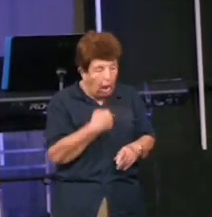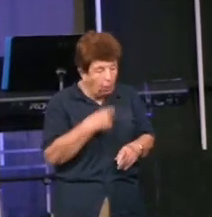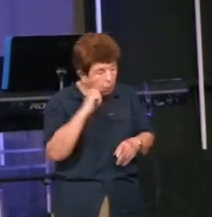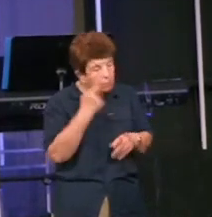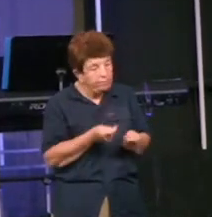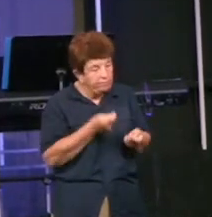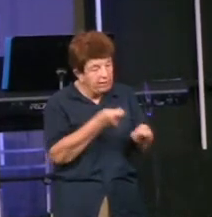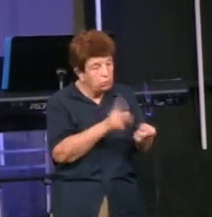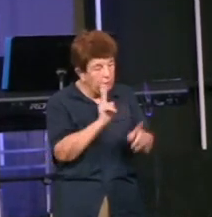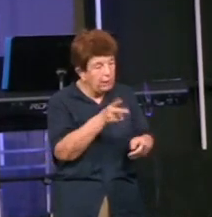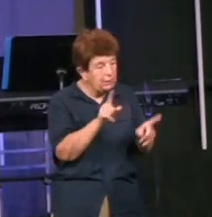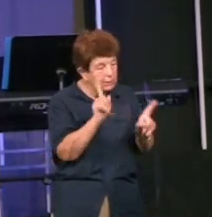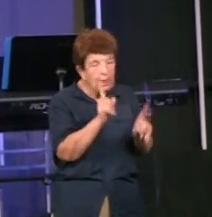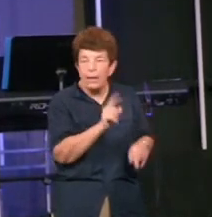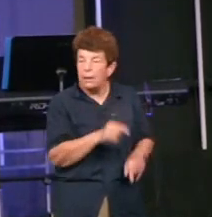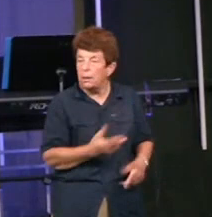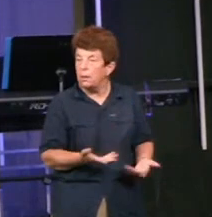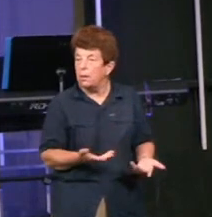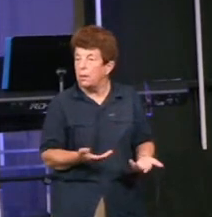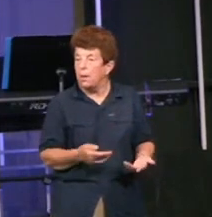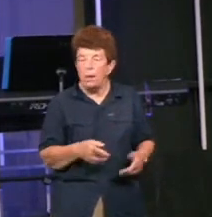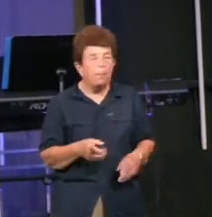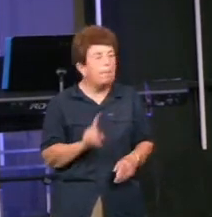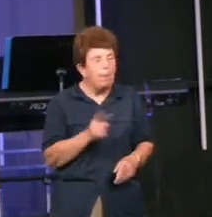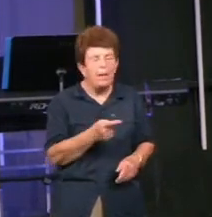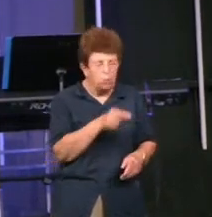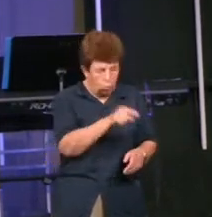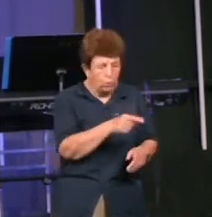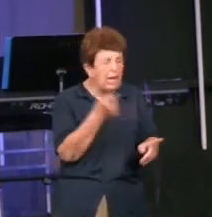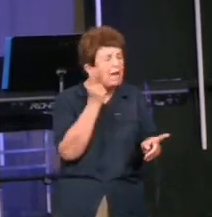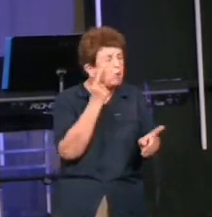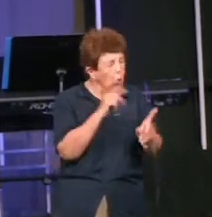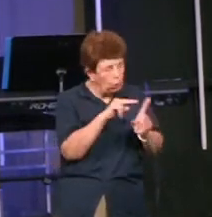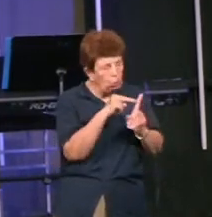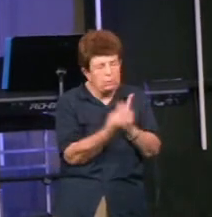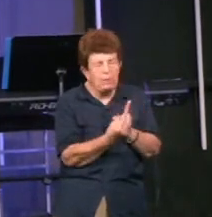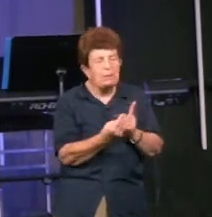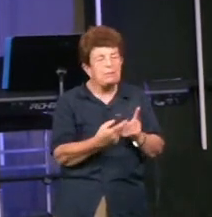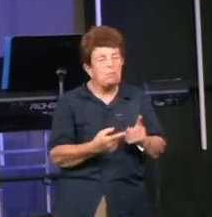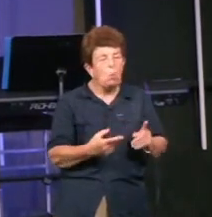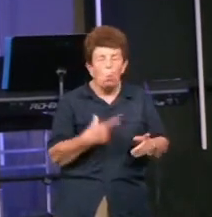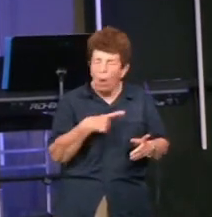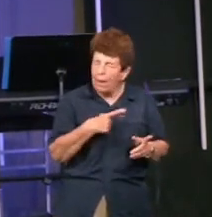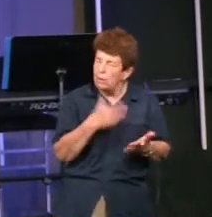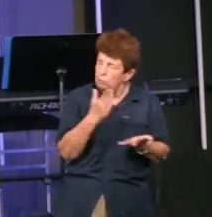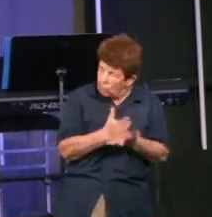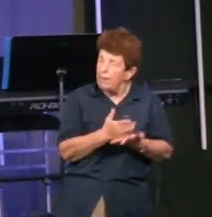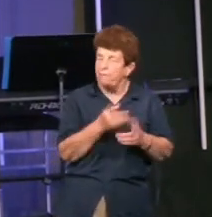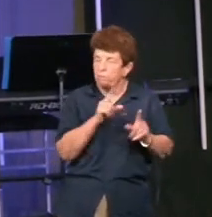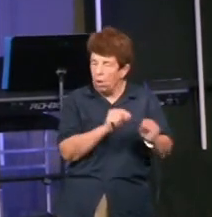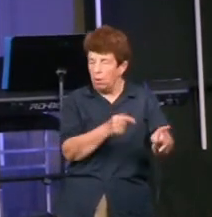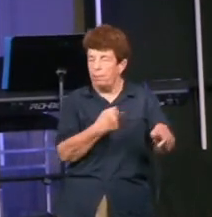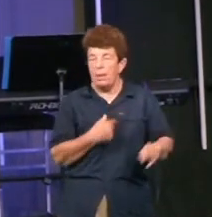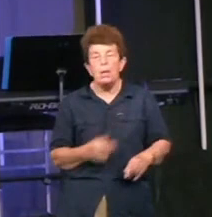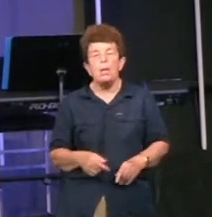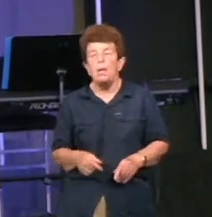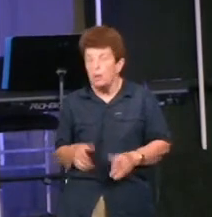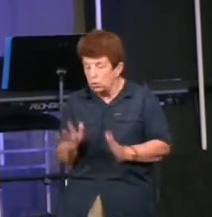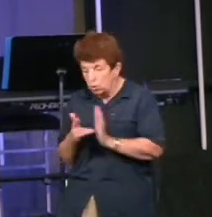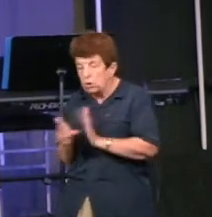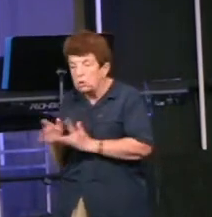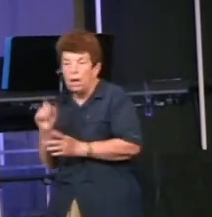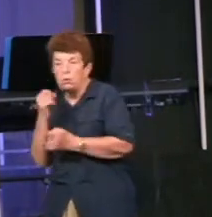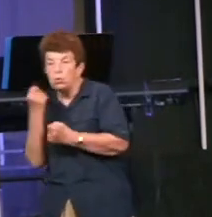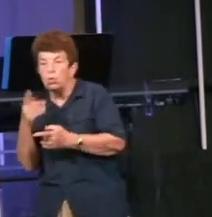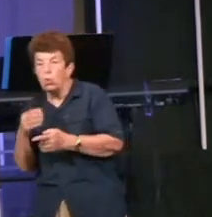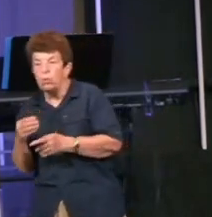today. He says, check your perspective. Jesus knew that physical food was important. That's why